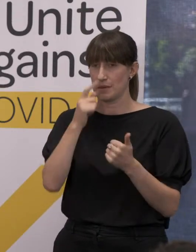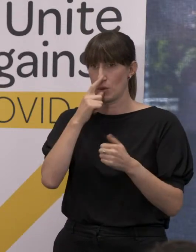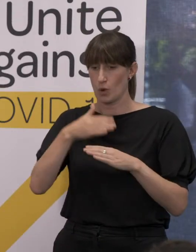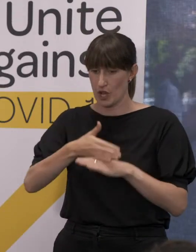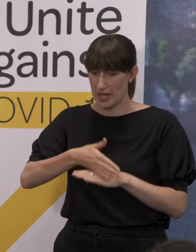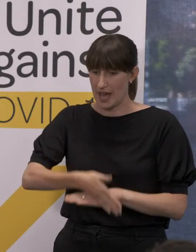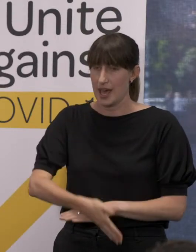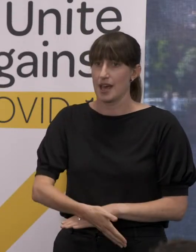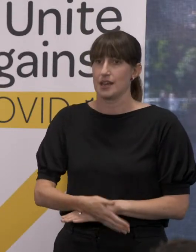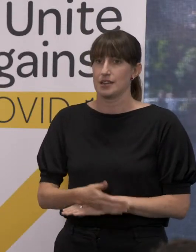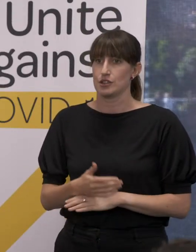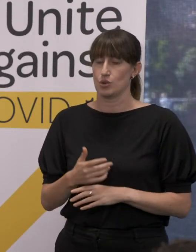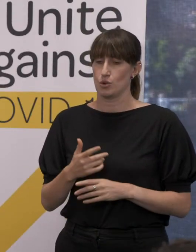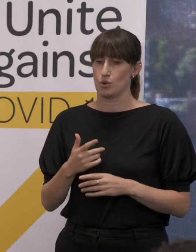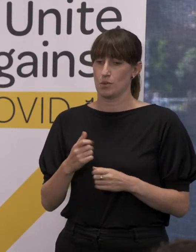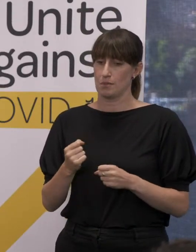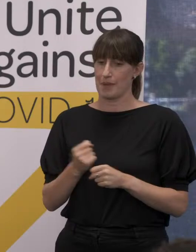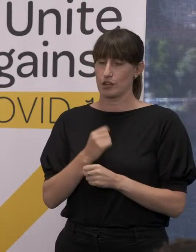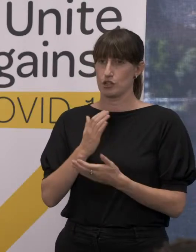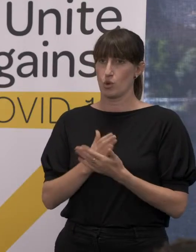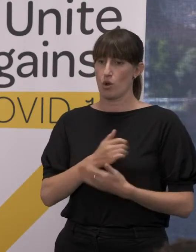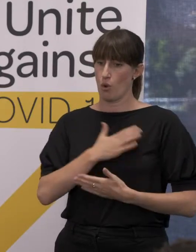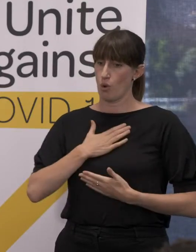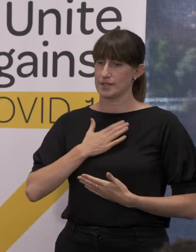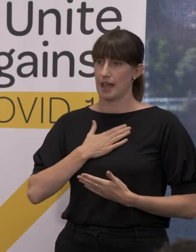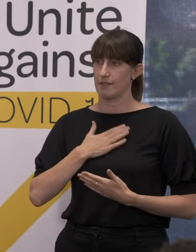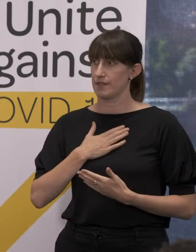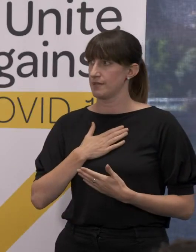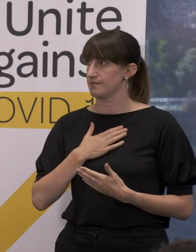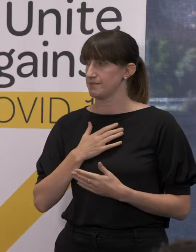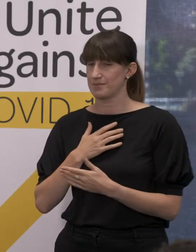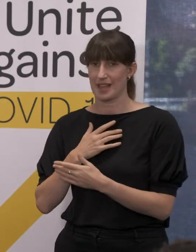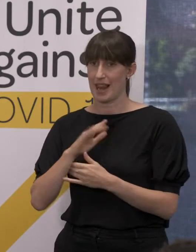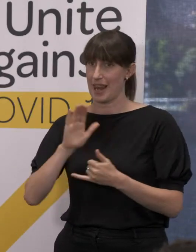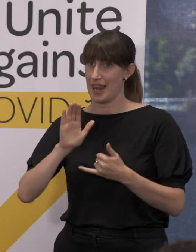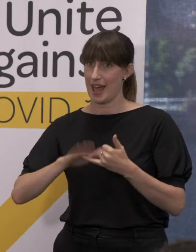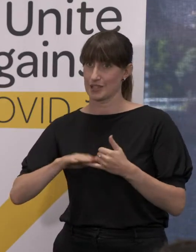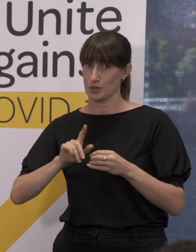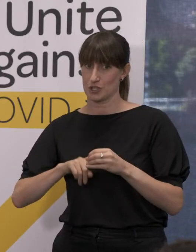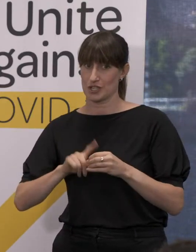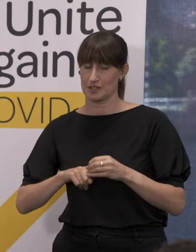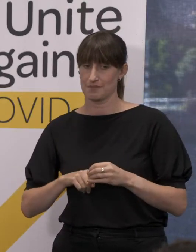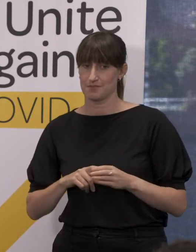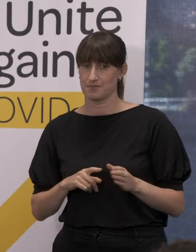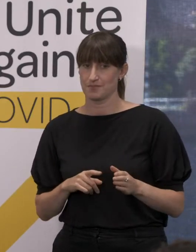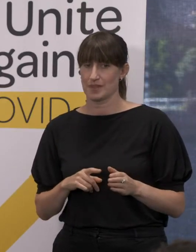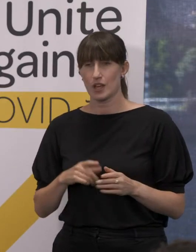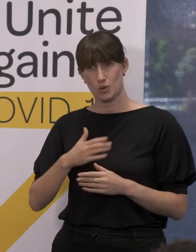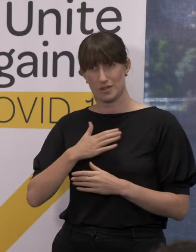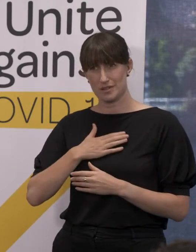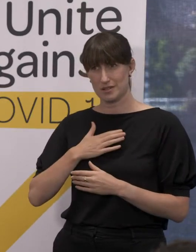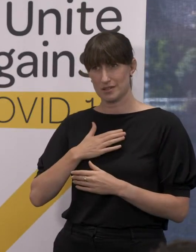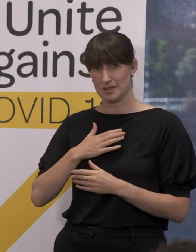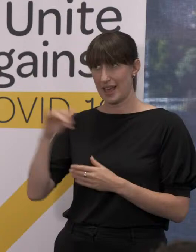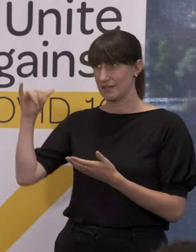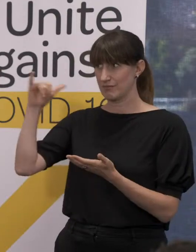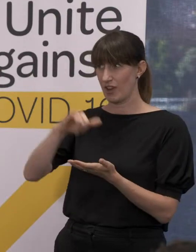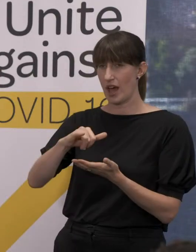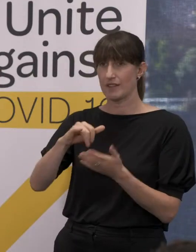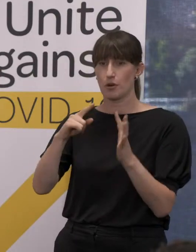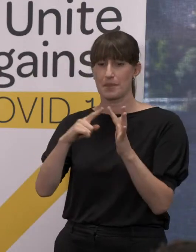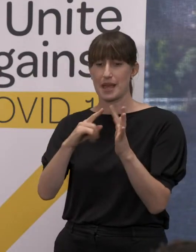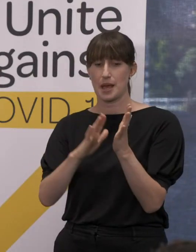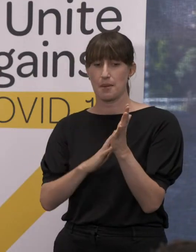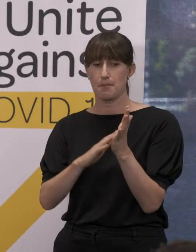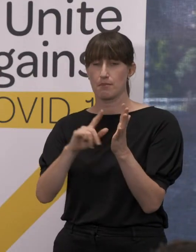Are you comfortable with the Emirates flight continuing to take place? Last question. Look, the Emirates flight is a really